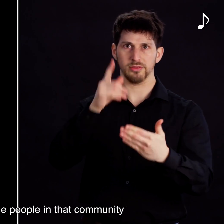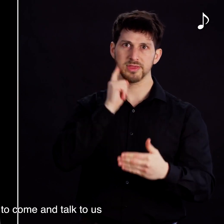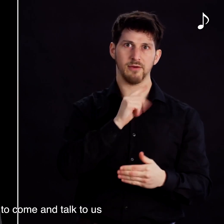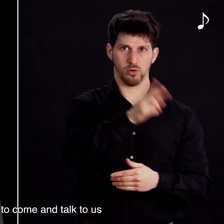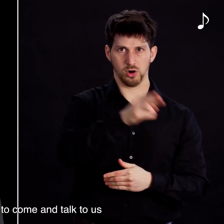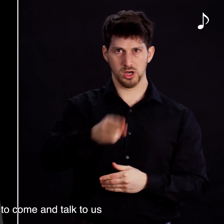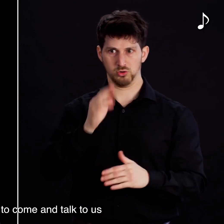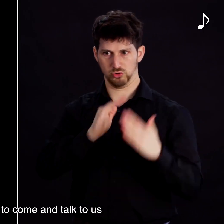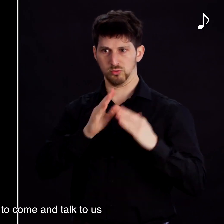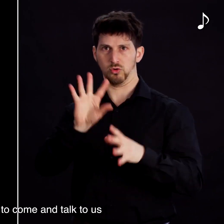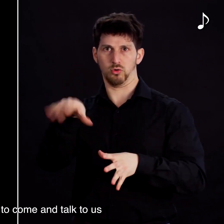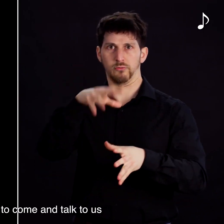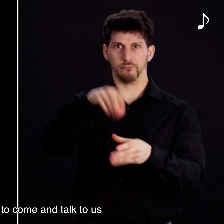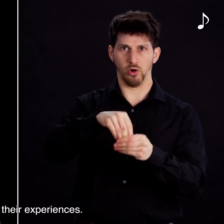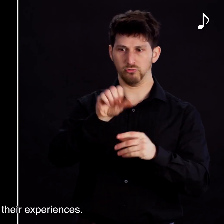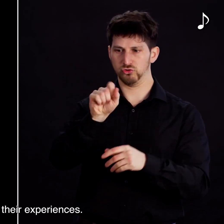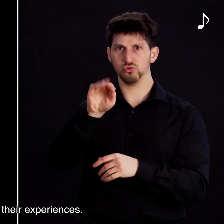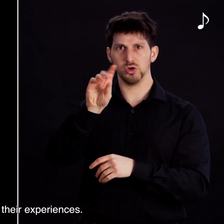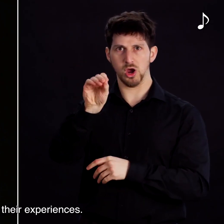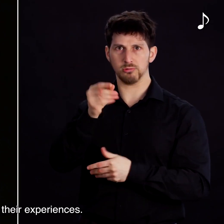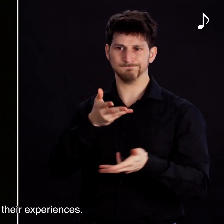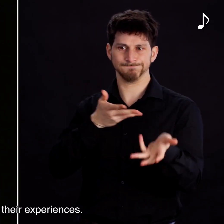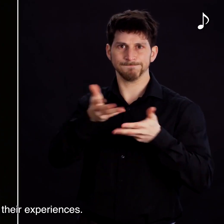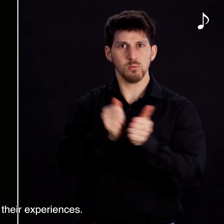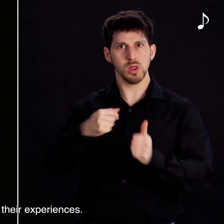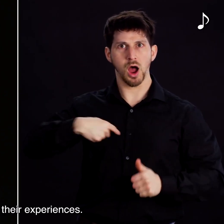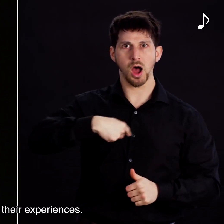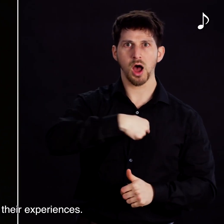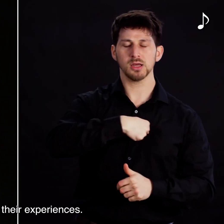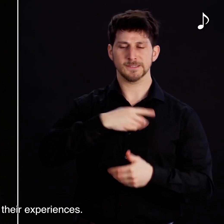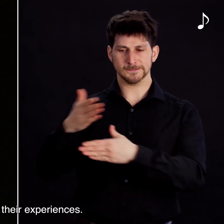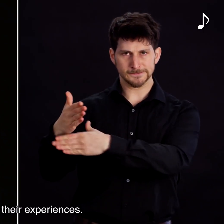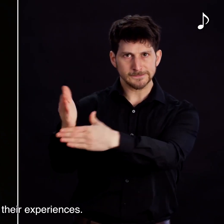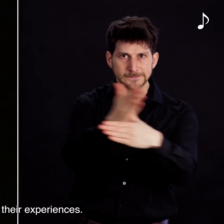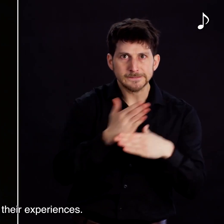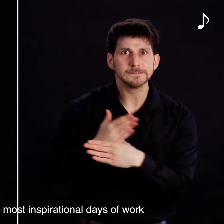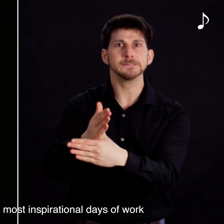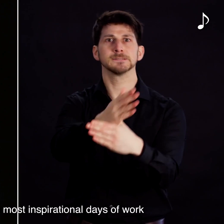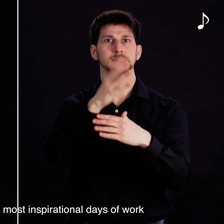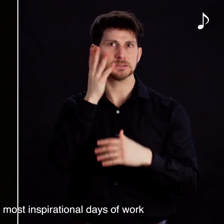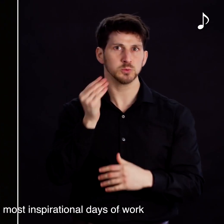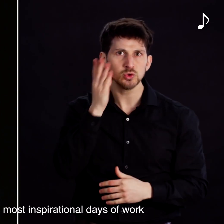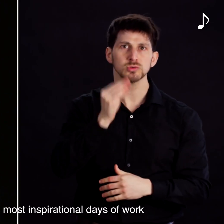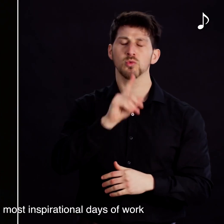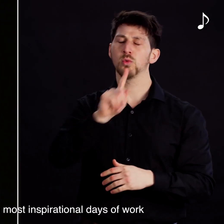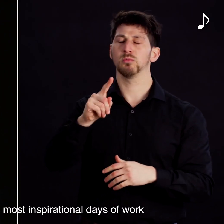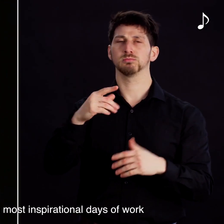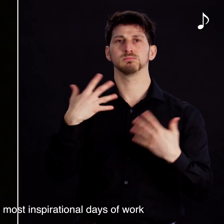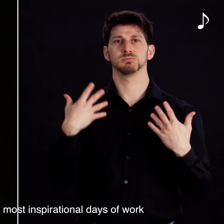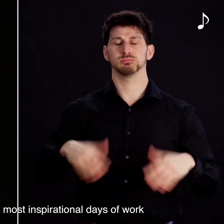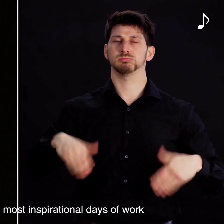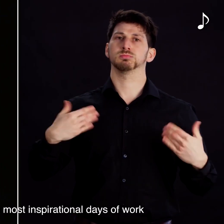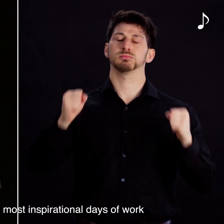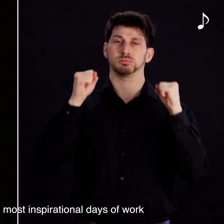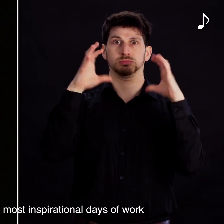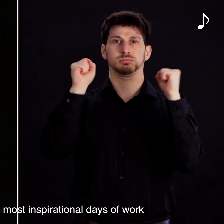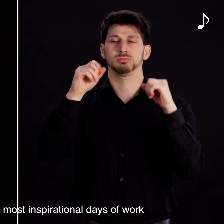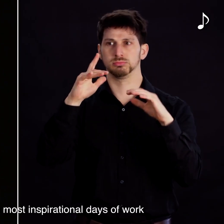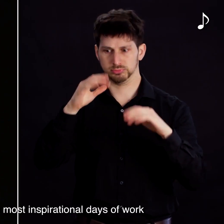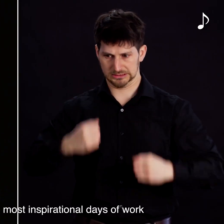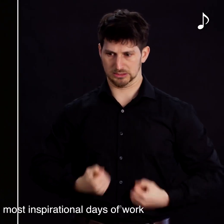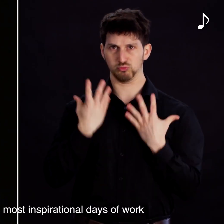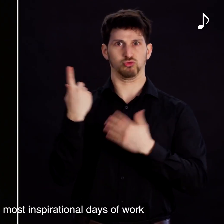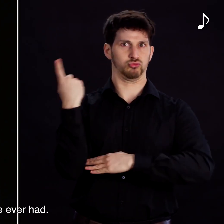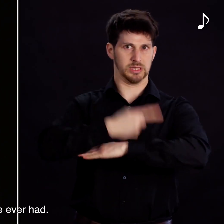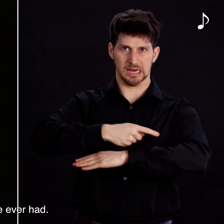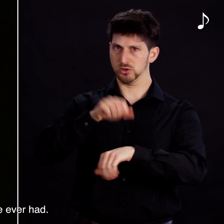into the studio to come and talk to us and share their experiences. And that was one of the most inspirational